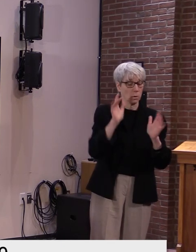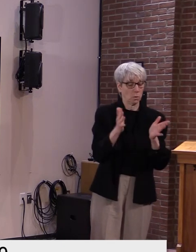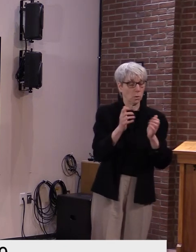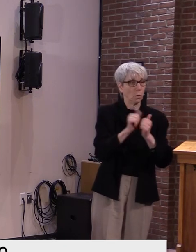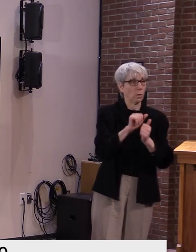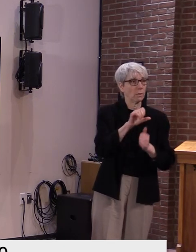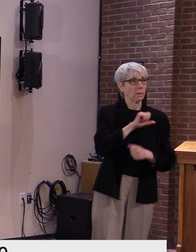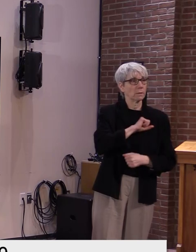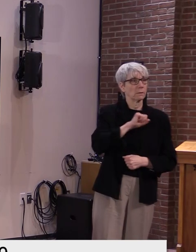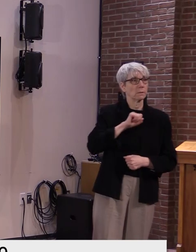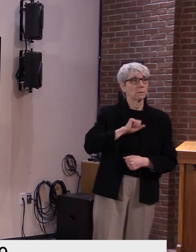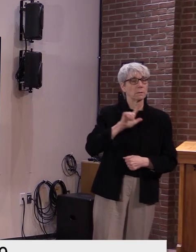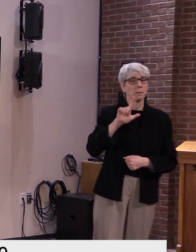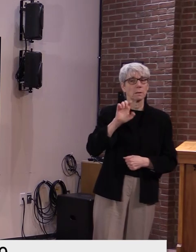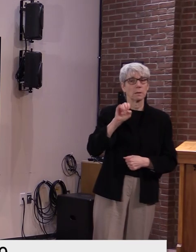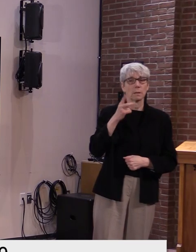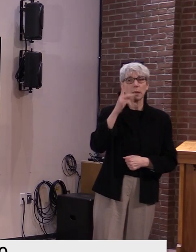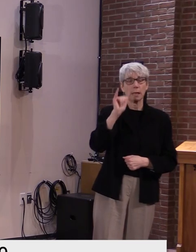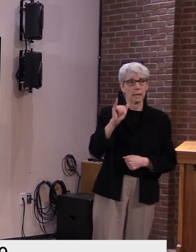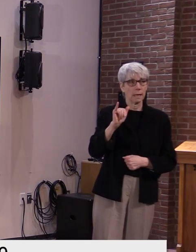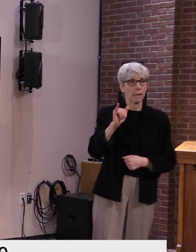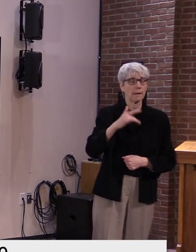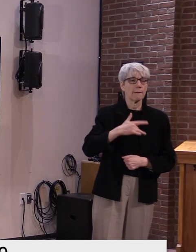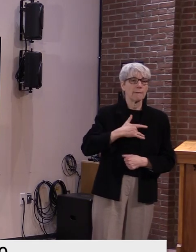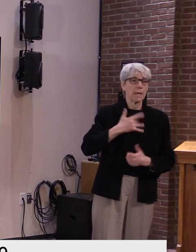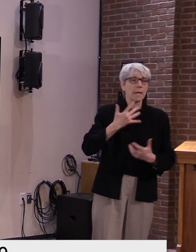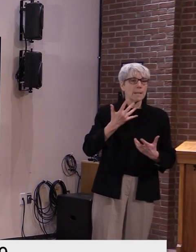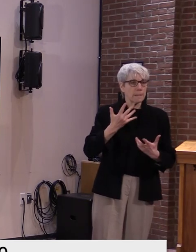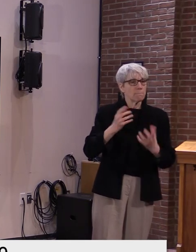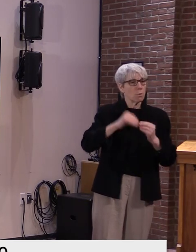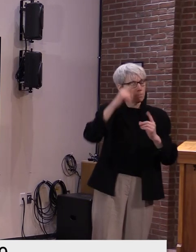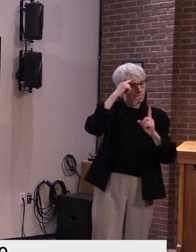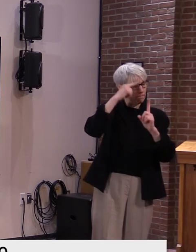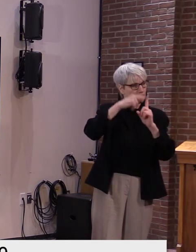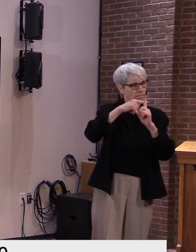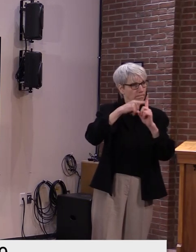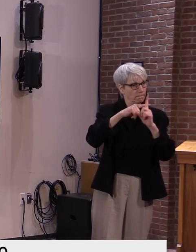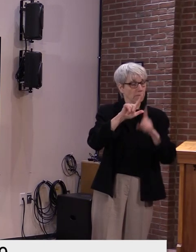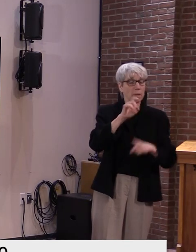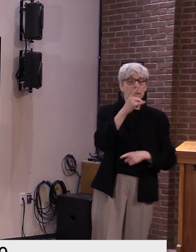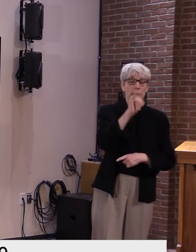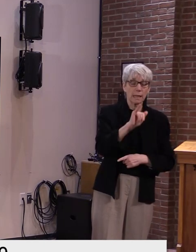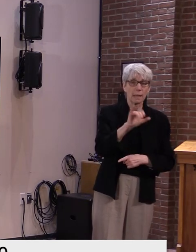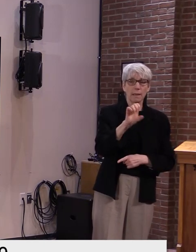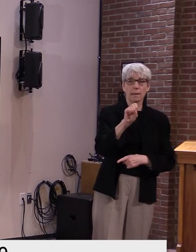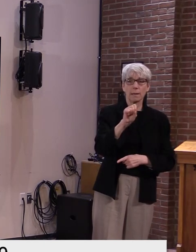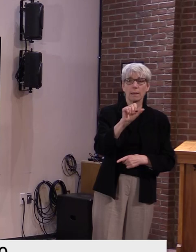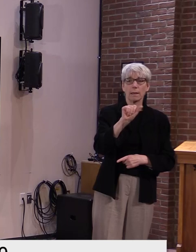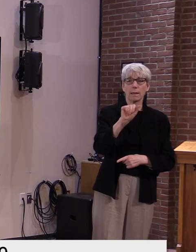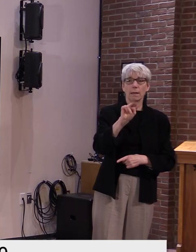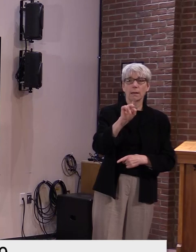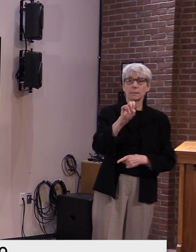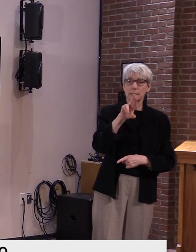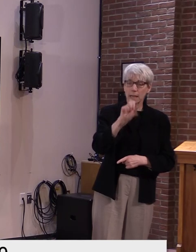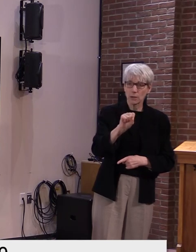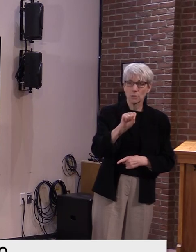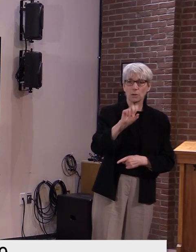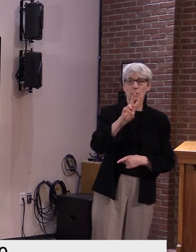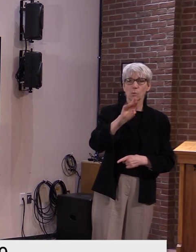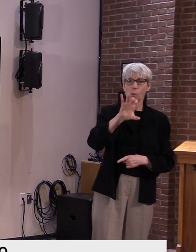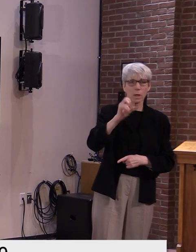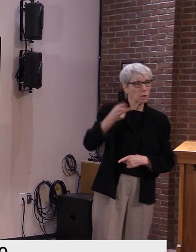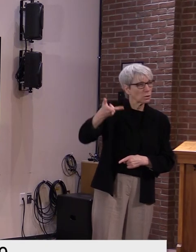so I'm cautiously optimistic. I know they're working very hard. Our congressional delegation is trying to do what it can to move this